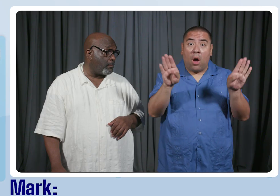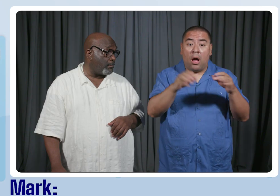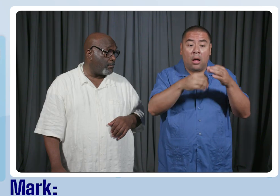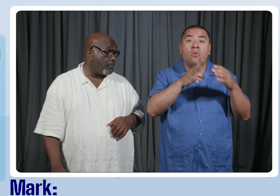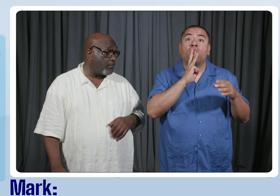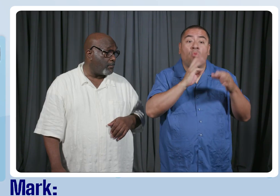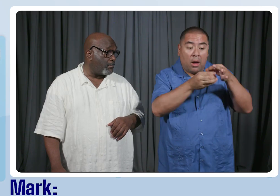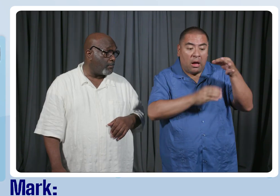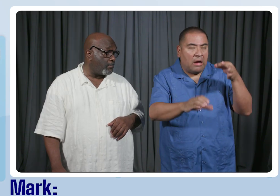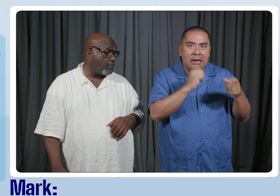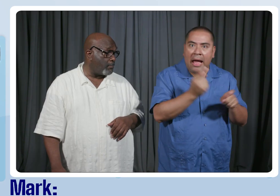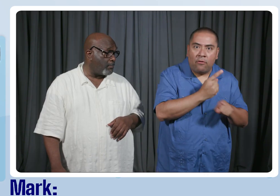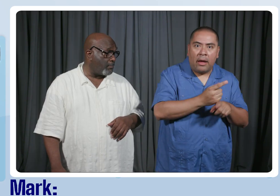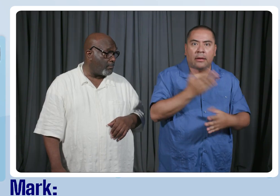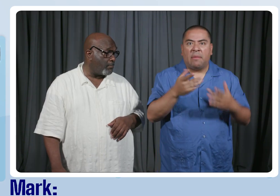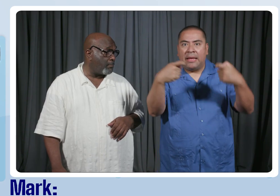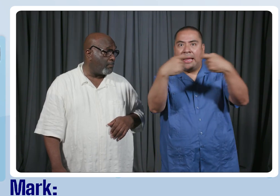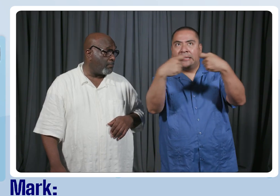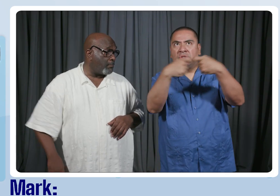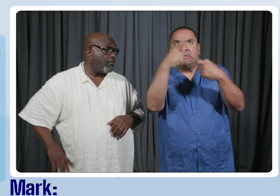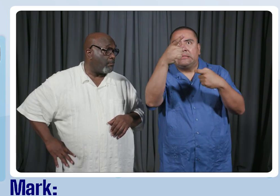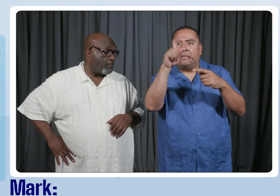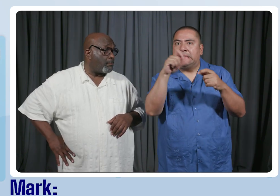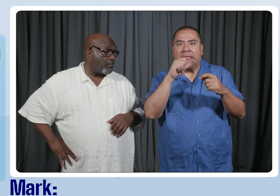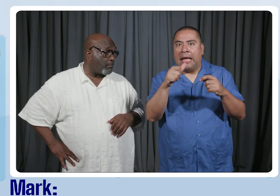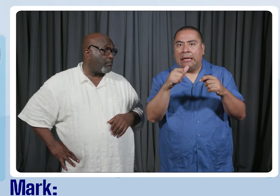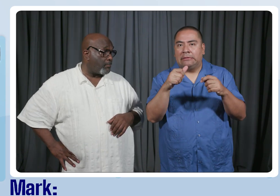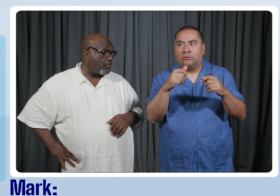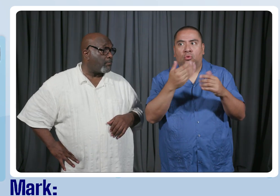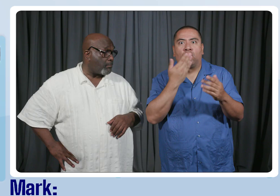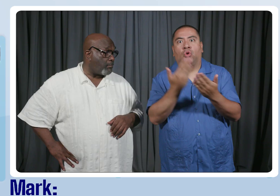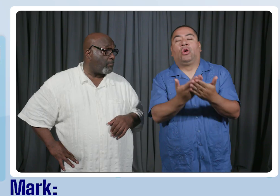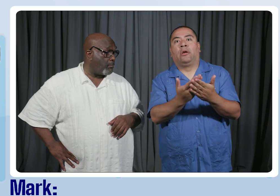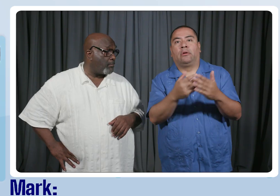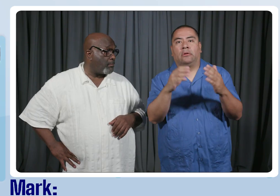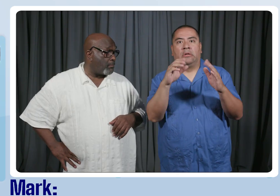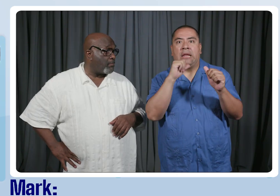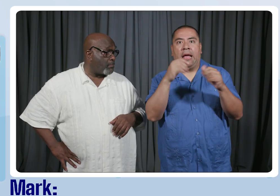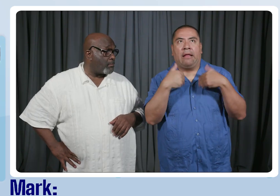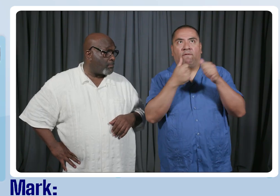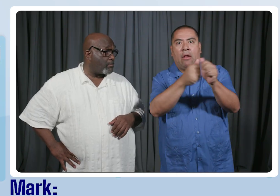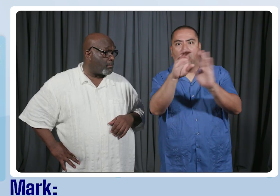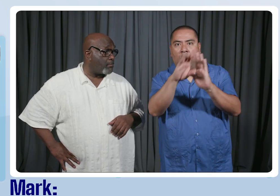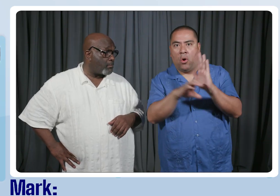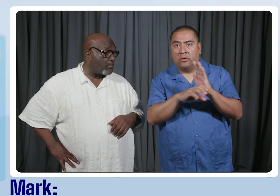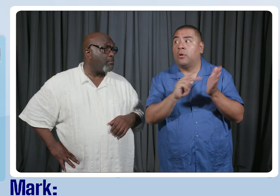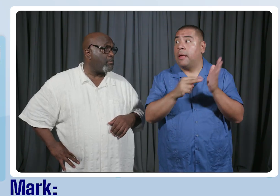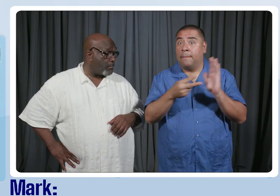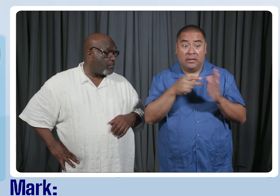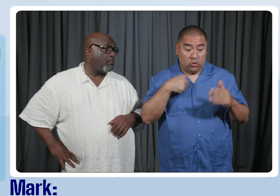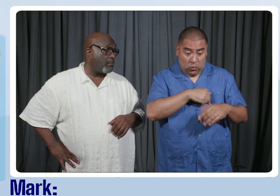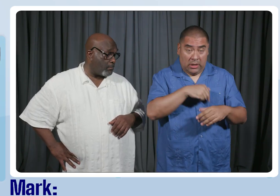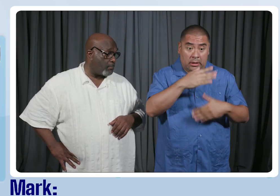your electricity isn't up to code. And when we touch these areas, we leave that area much better than when we came into it. Where all